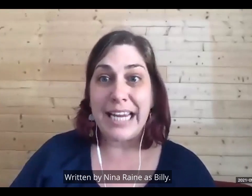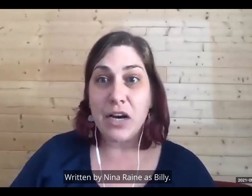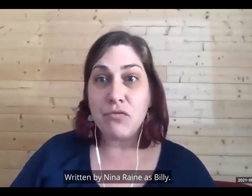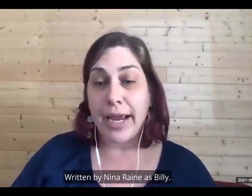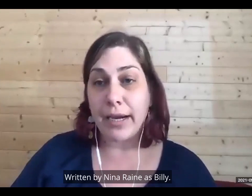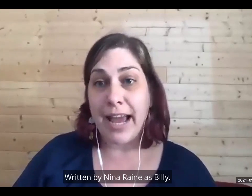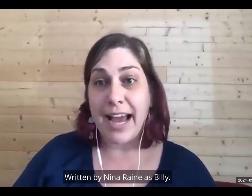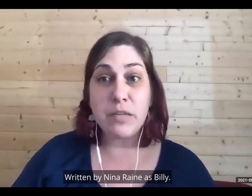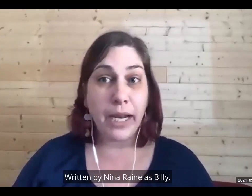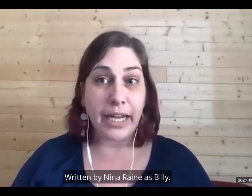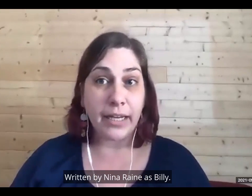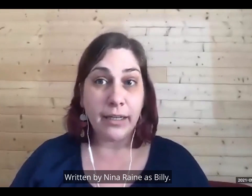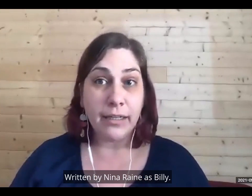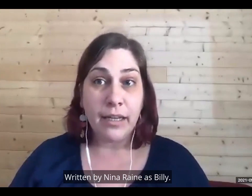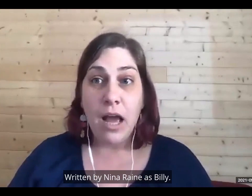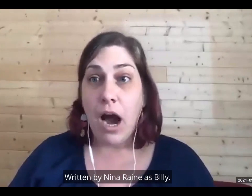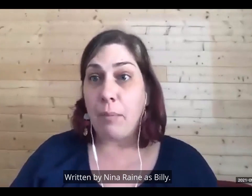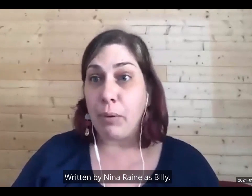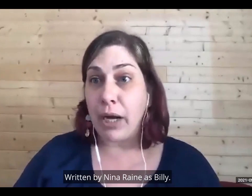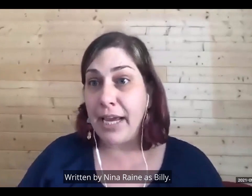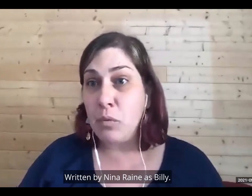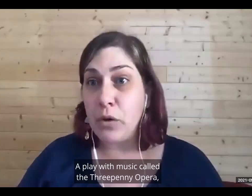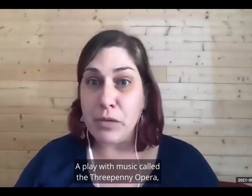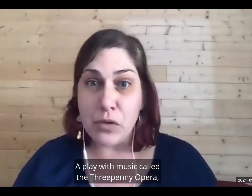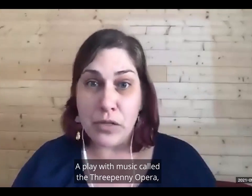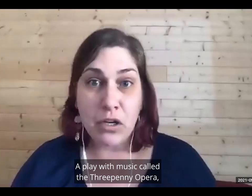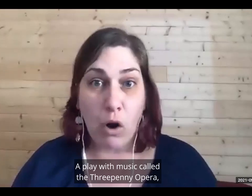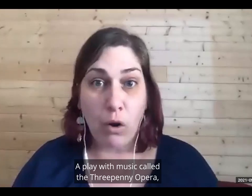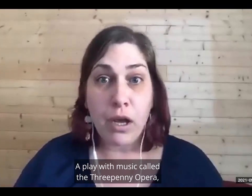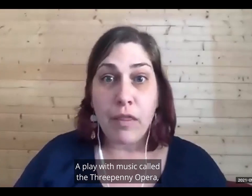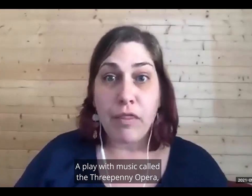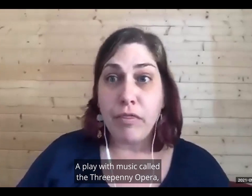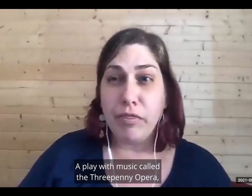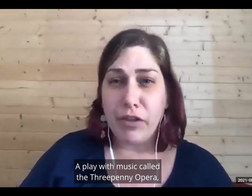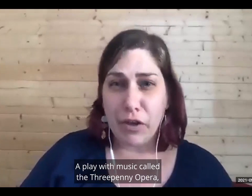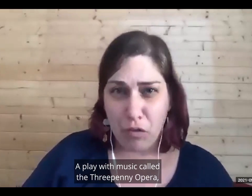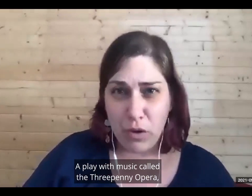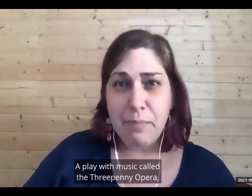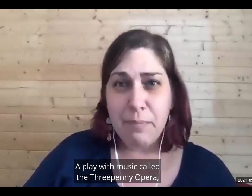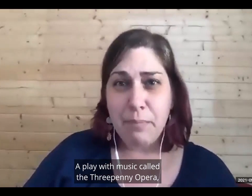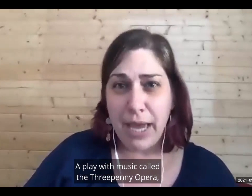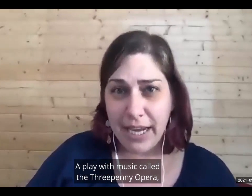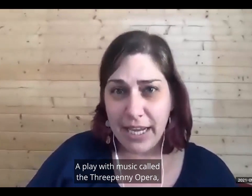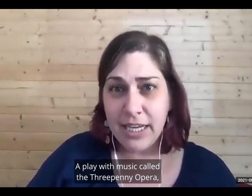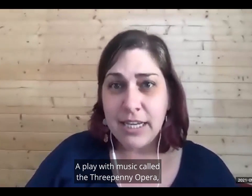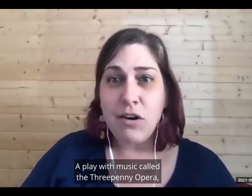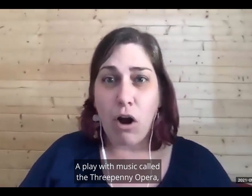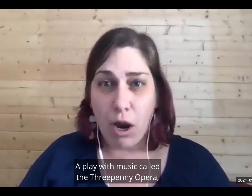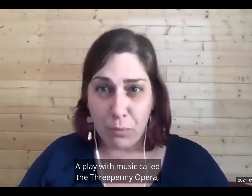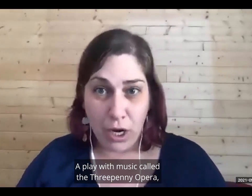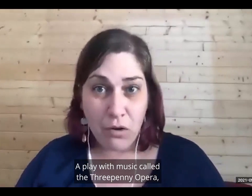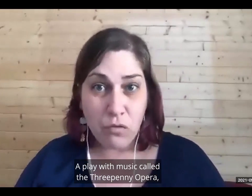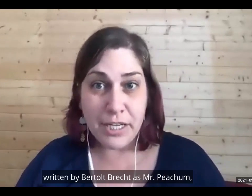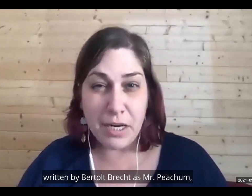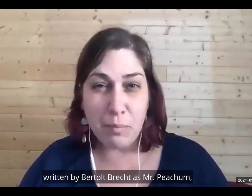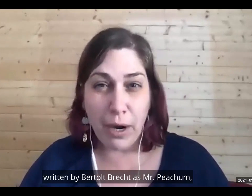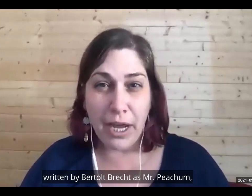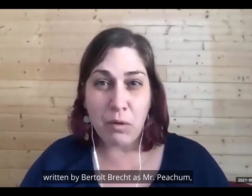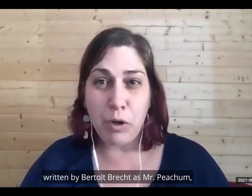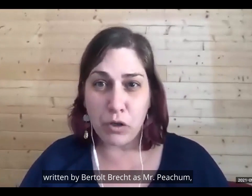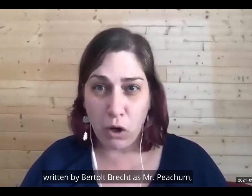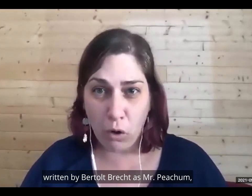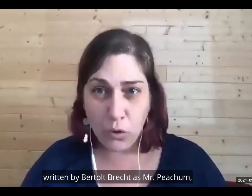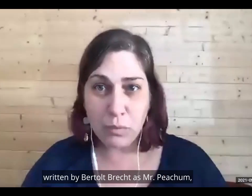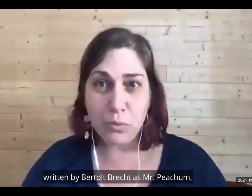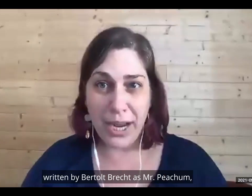Tribes, written by Nina Rain as Billy, a play with music called The Three Penny Opera, written